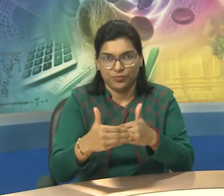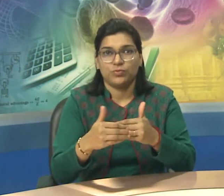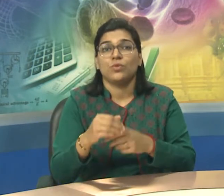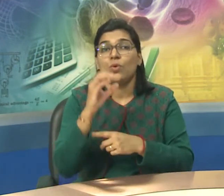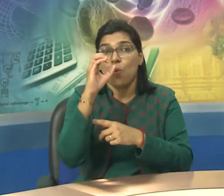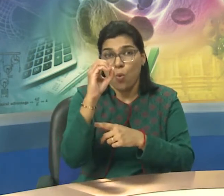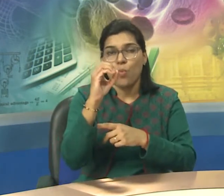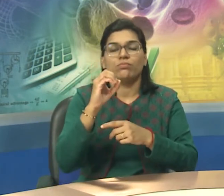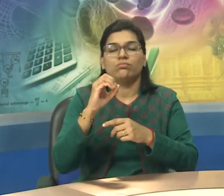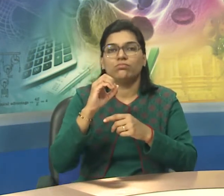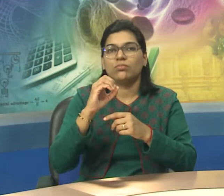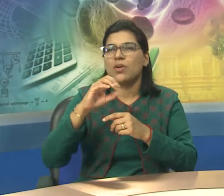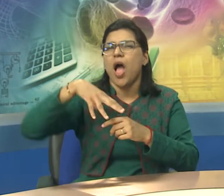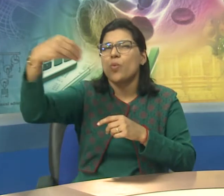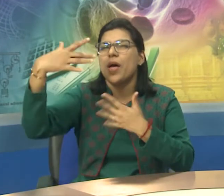is knowledge